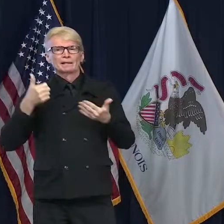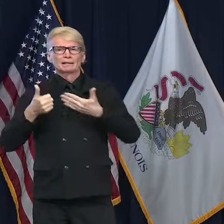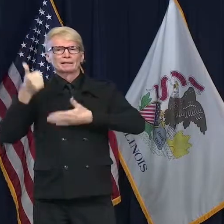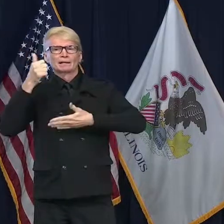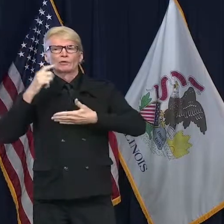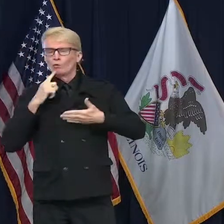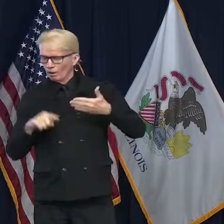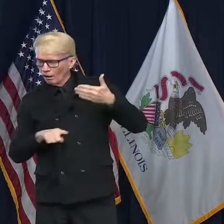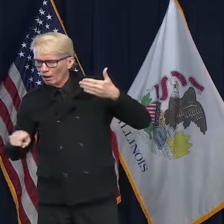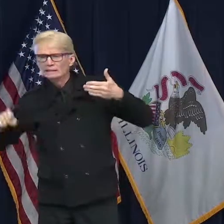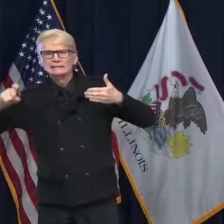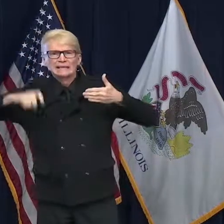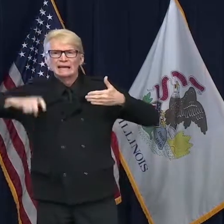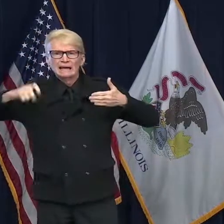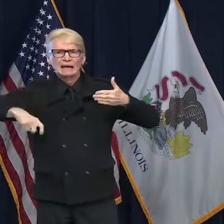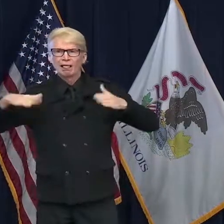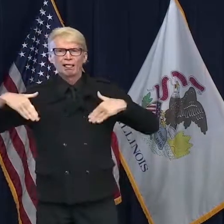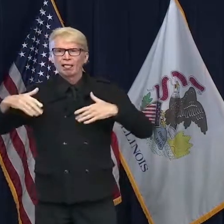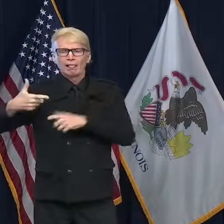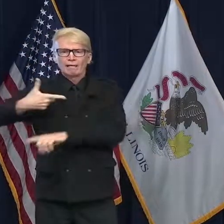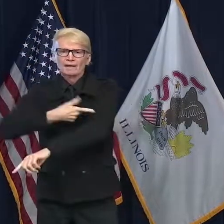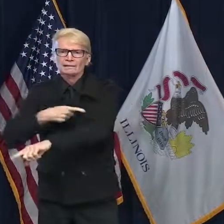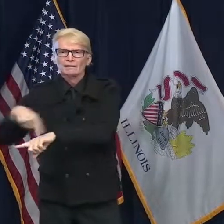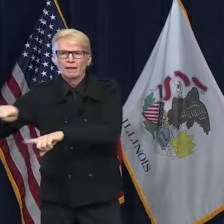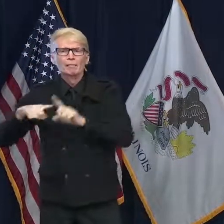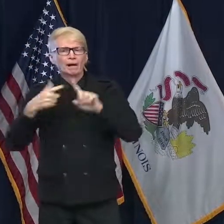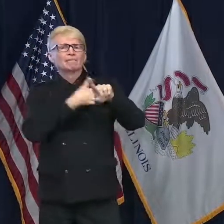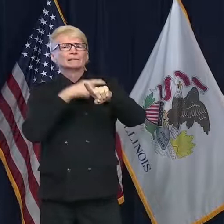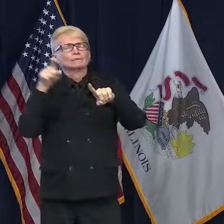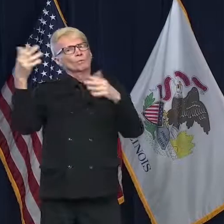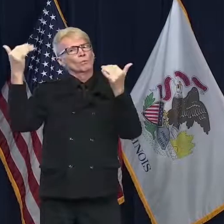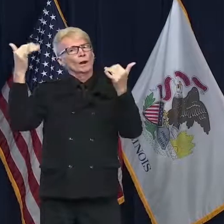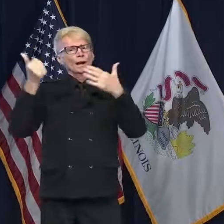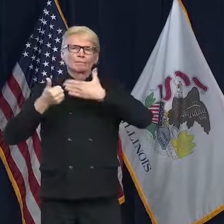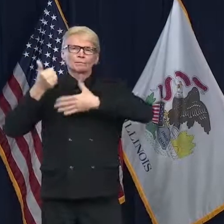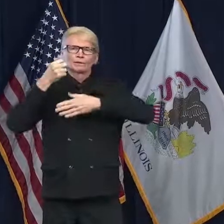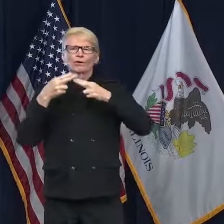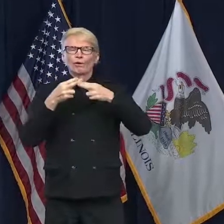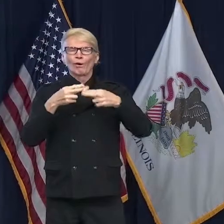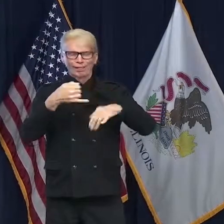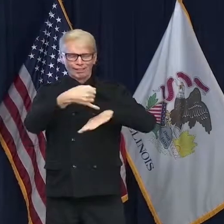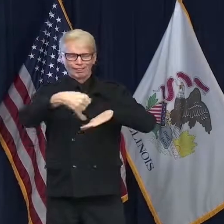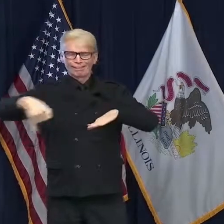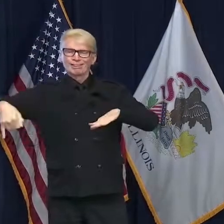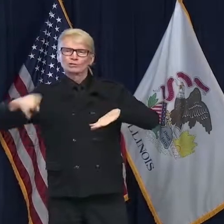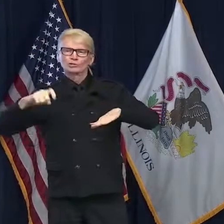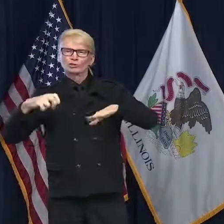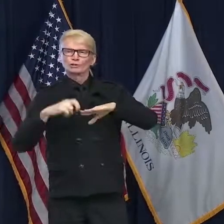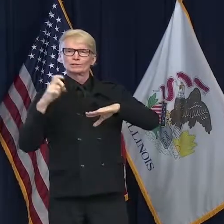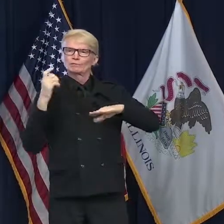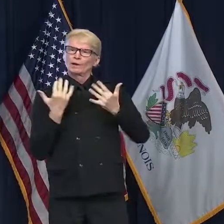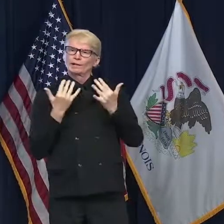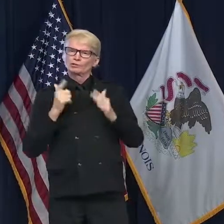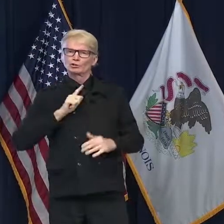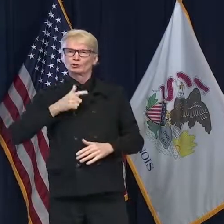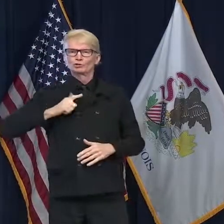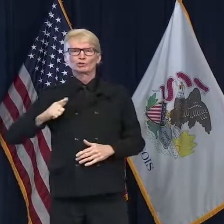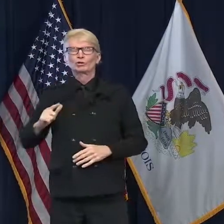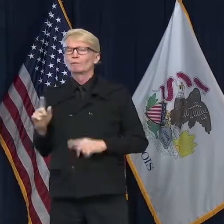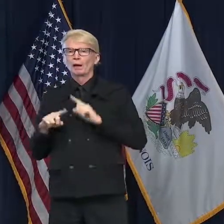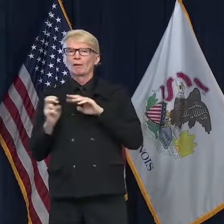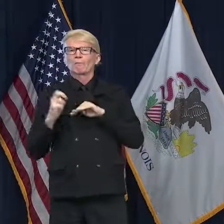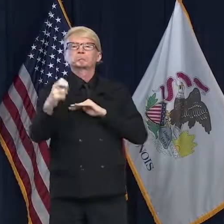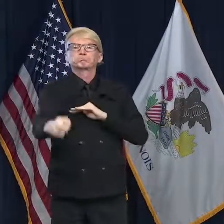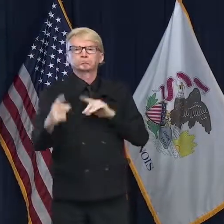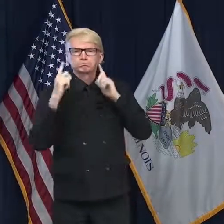need. Can you speak to the conversation that's brewing in Illinois about line jumping for those who should be getting it in the proper order? Yeah, no,